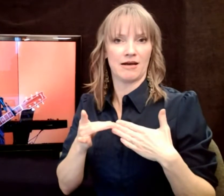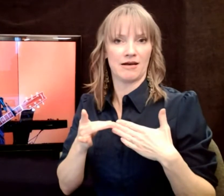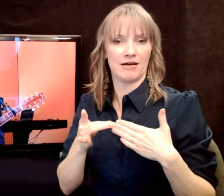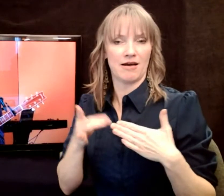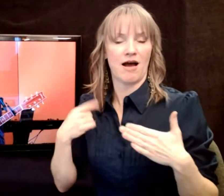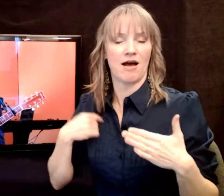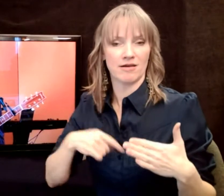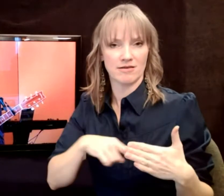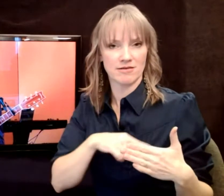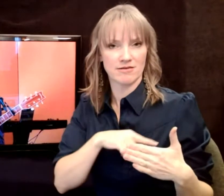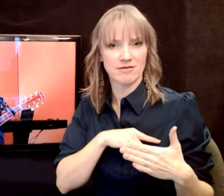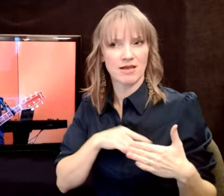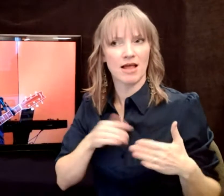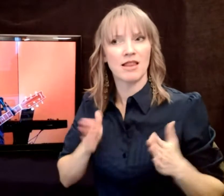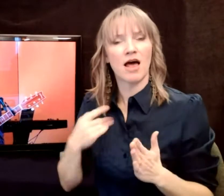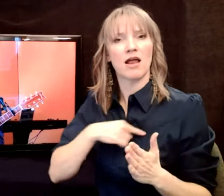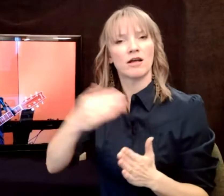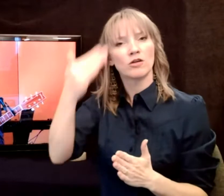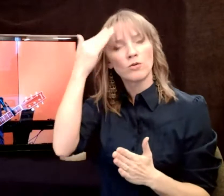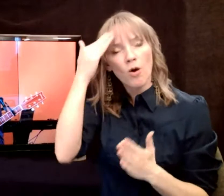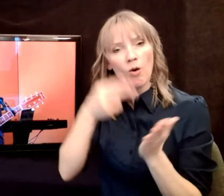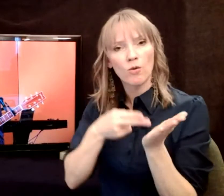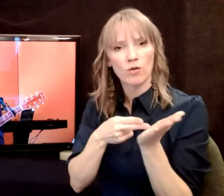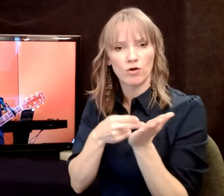May we indeed hold the truths